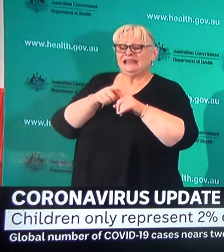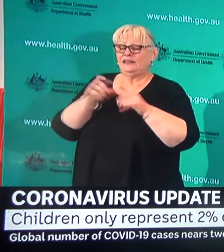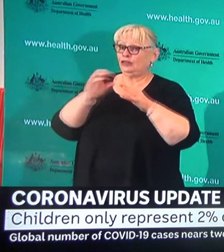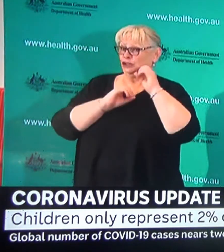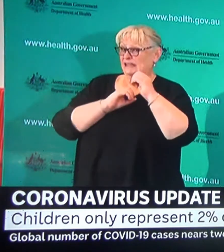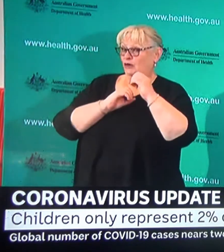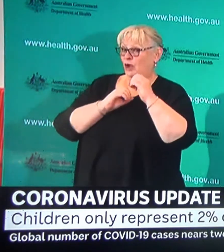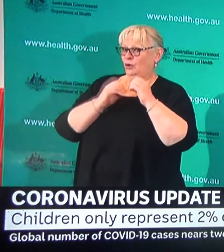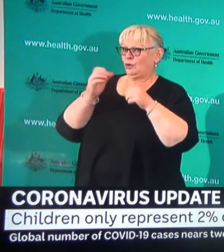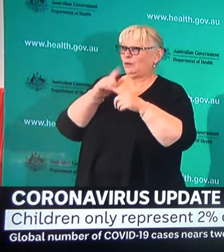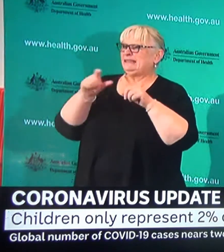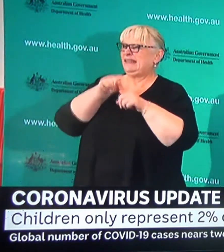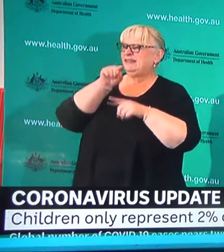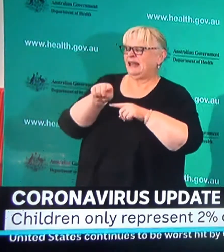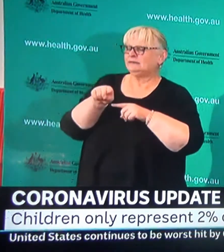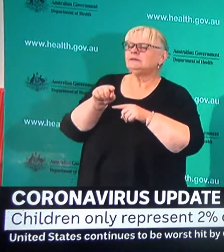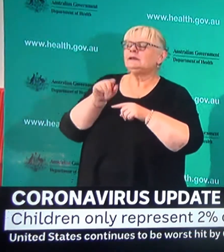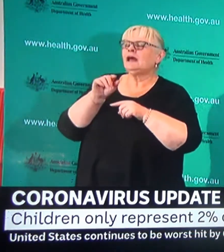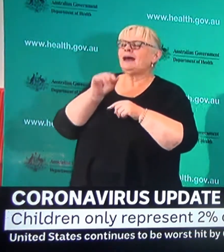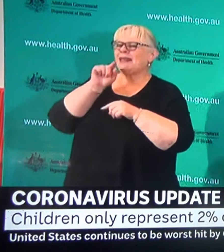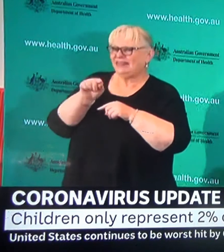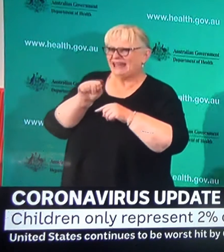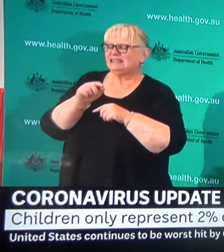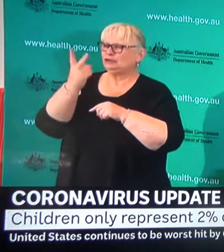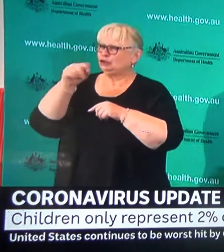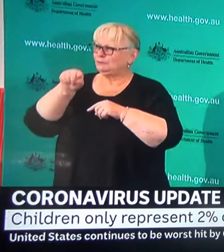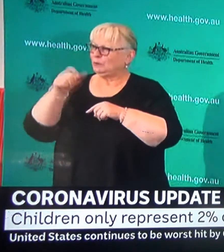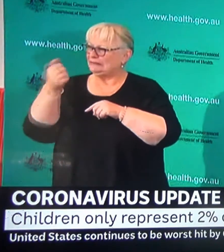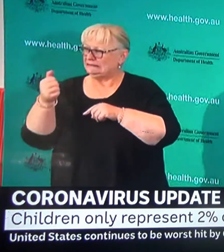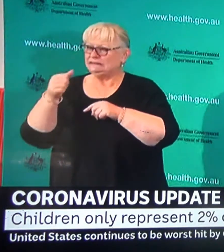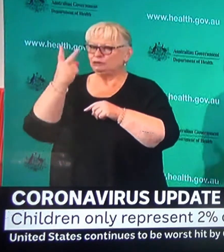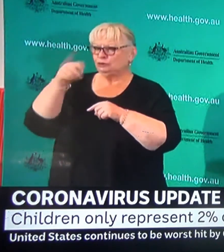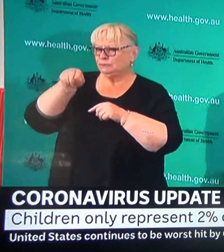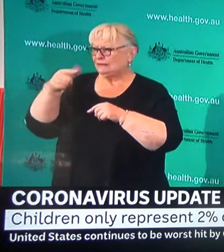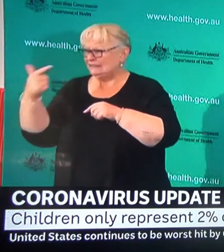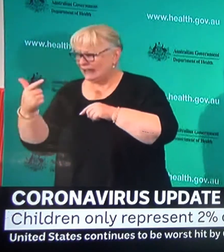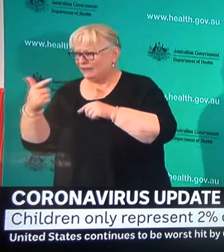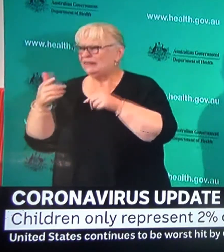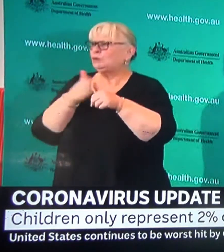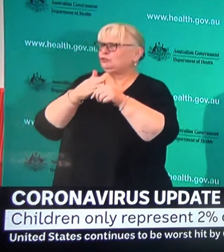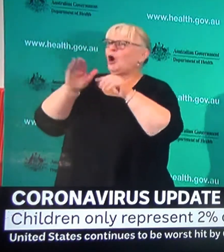on was around about 2.6, 2.7, which was the international experience, leading, as